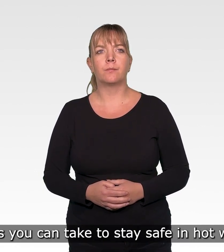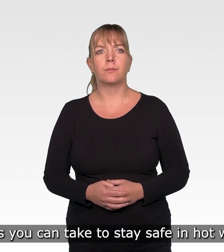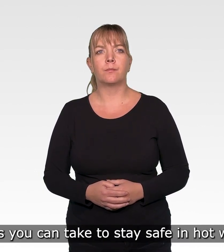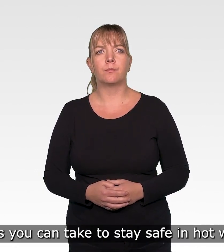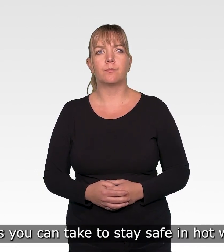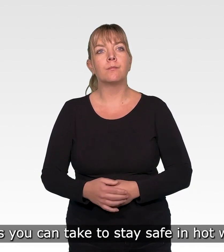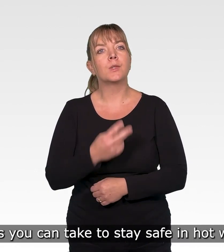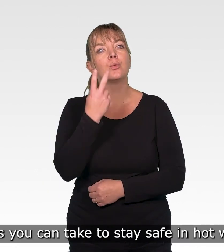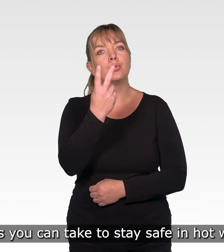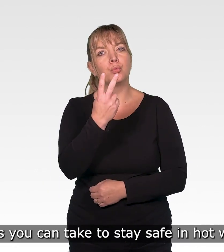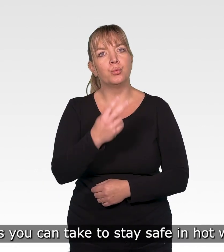2.